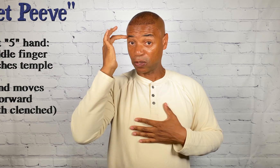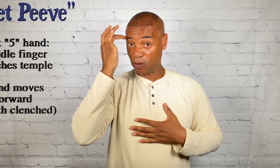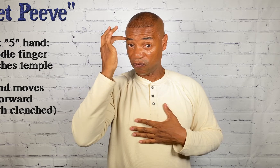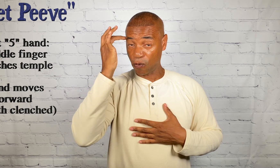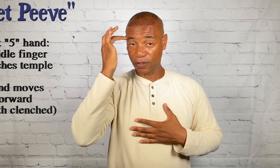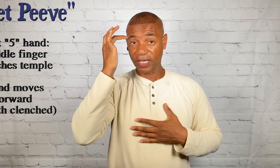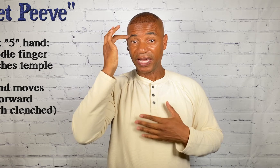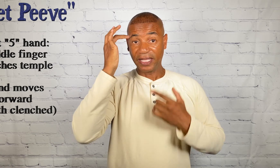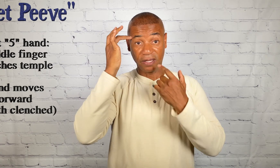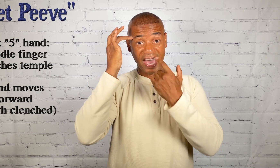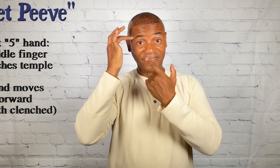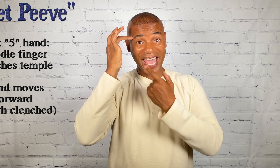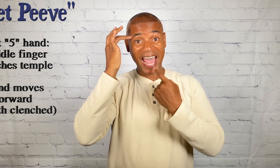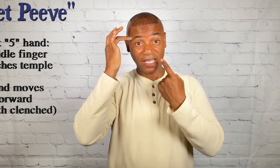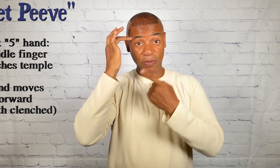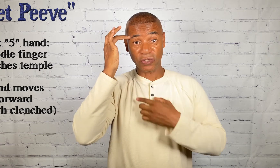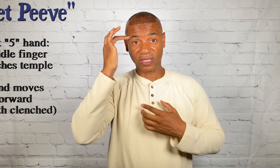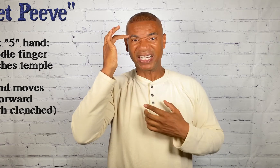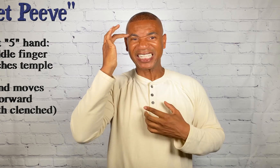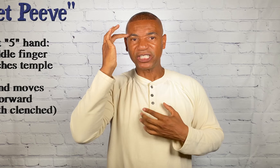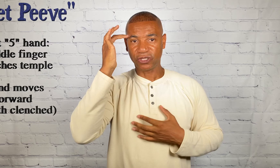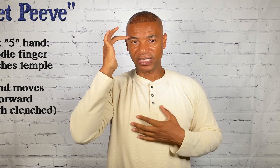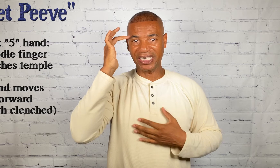go forward. Now you have to add the emotion, clench your teeth.